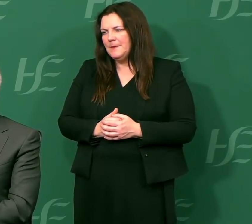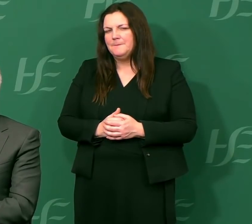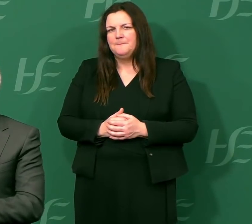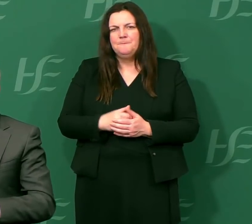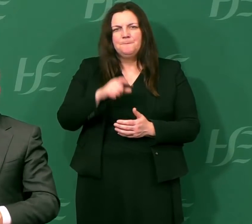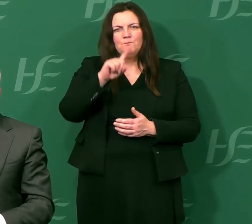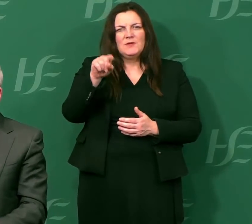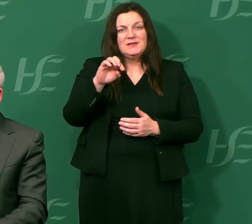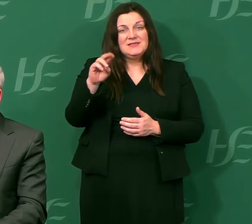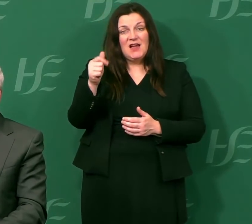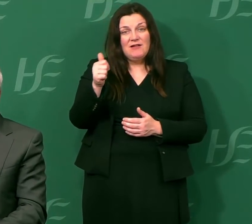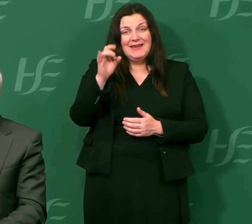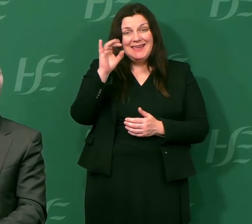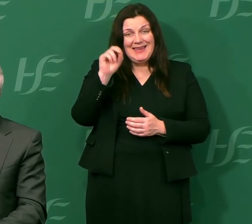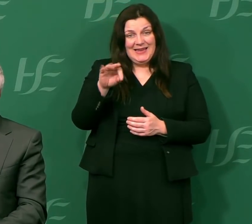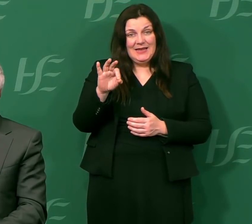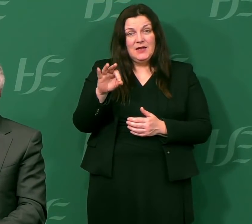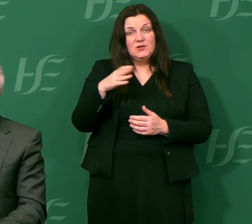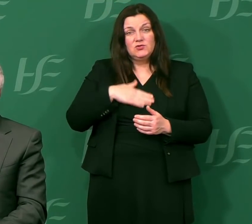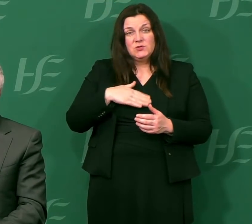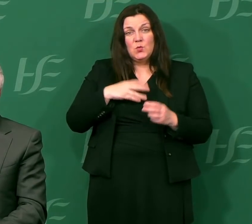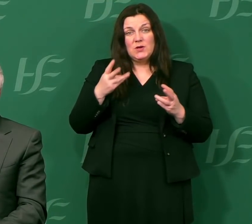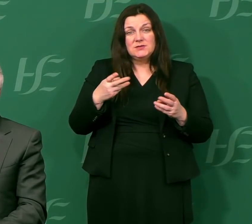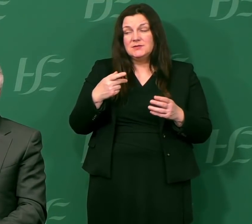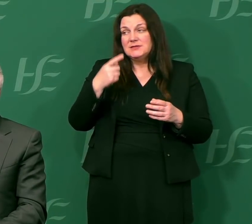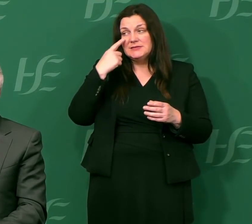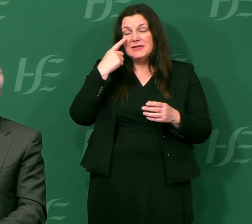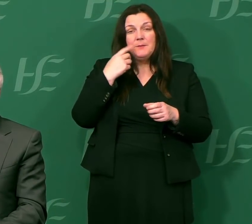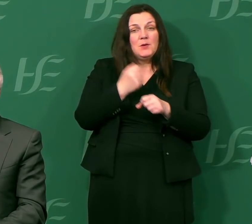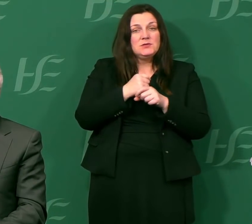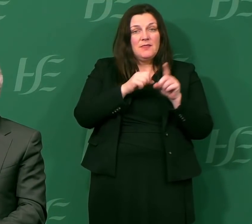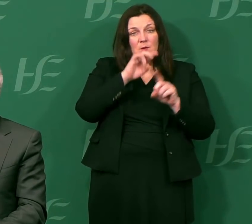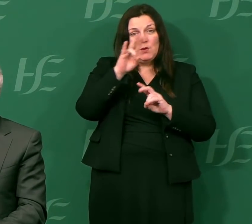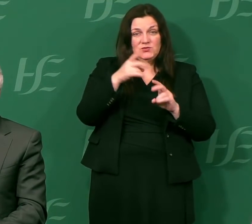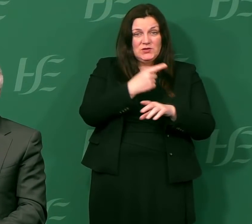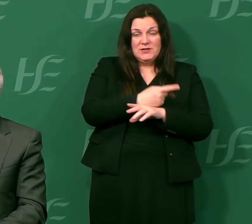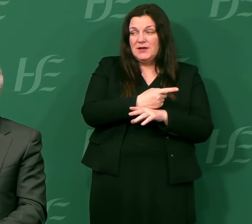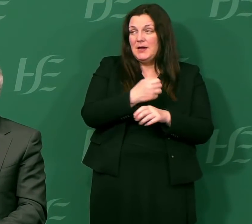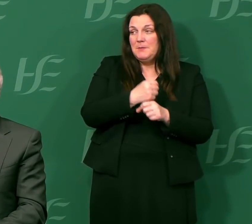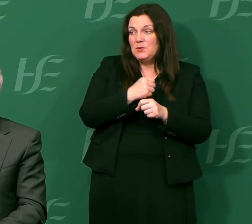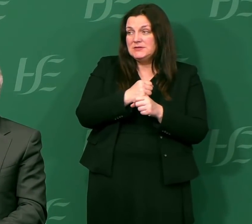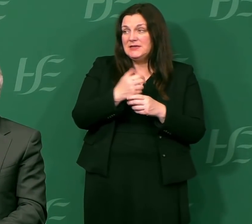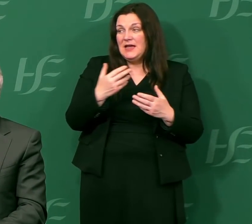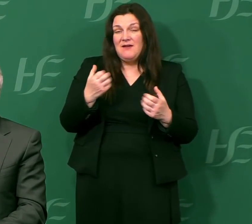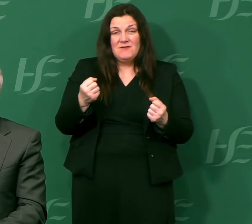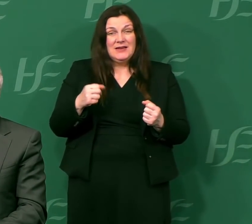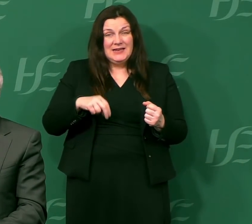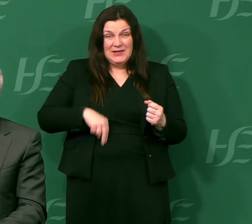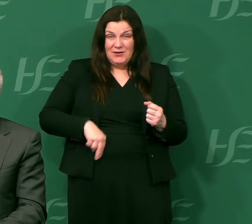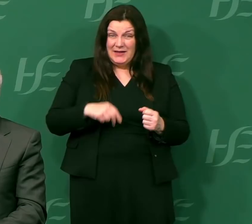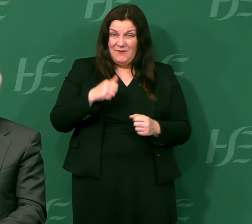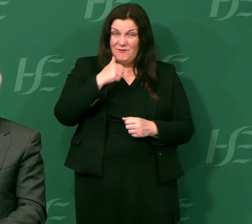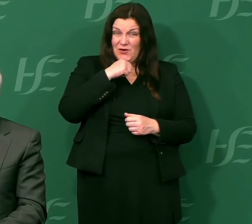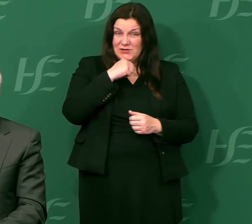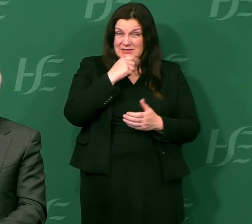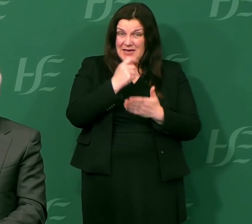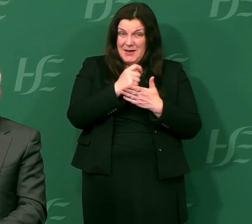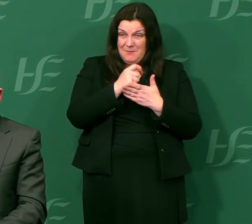Zara King, Virgin Media. Just want to follow up on Fergal's question there, because I suppose he makes a valid point in a sense that it's been over a week since we've had the first confirmed